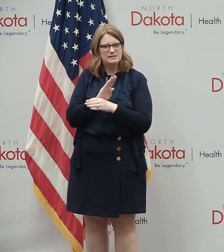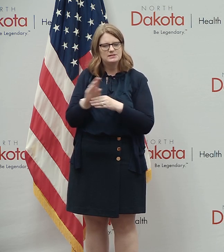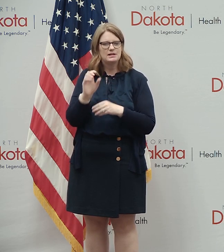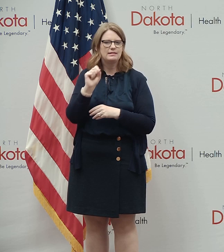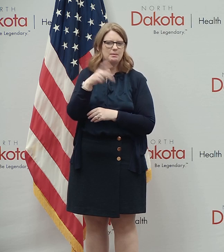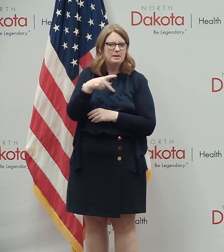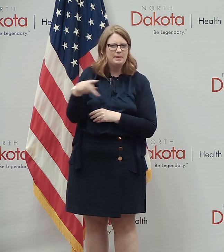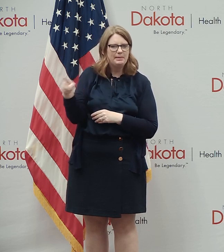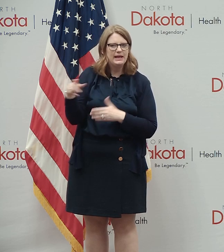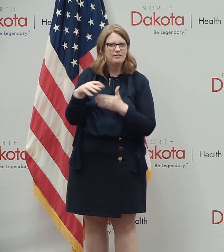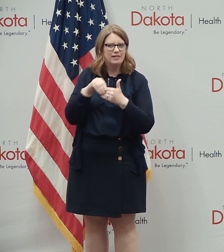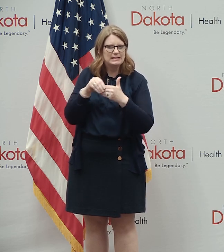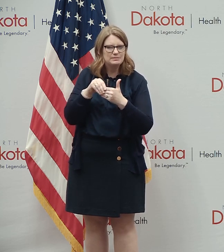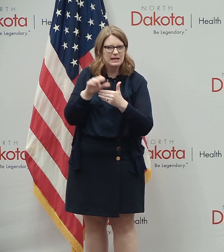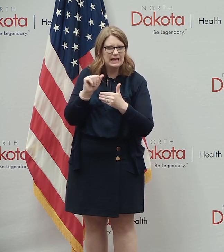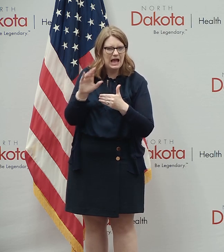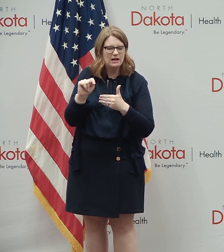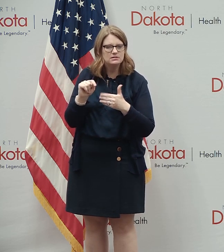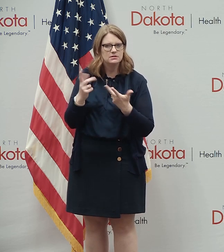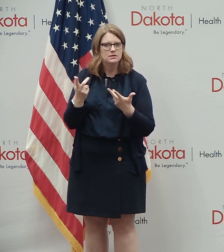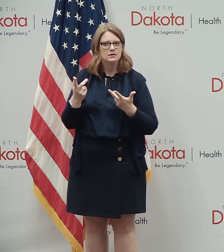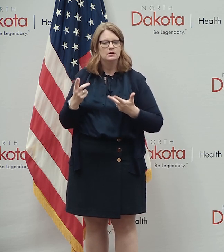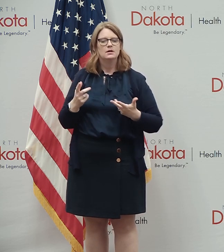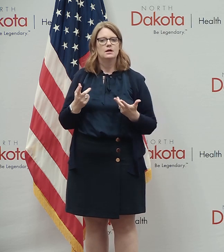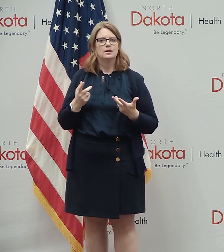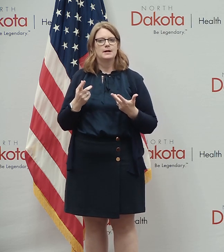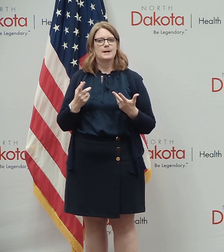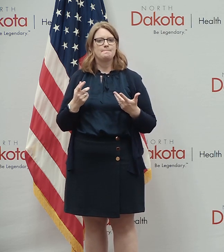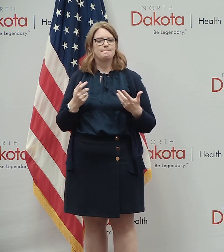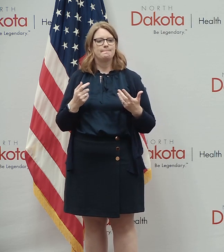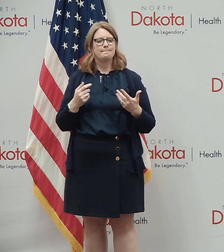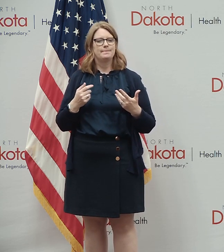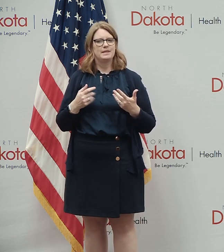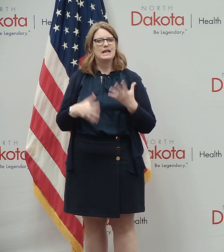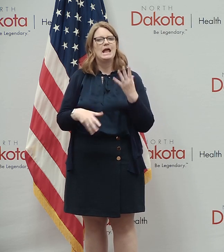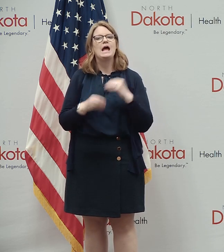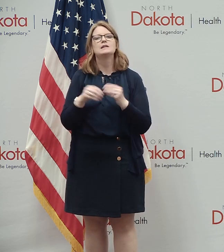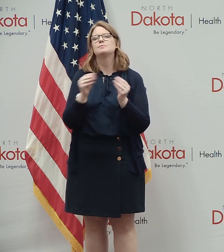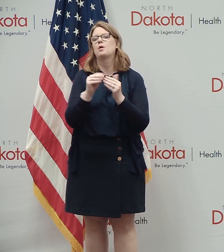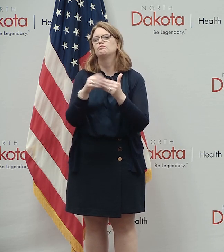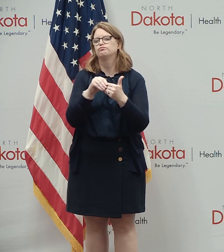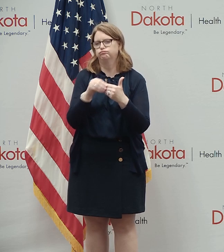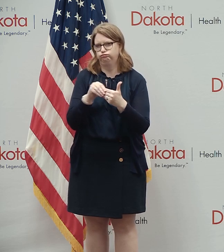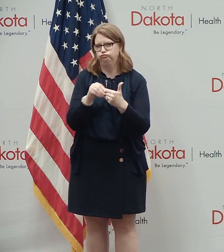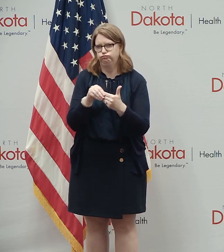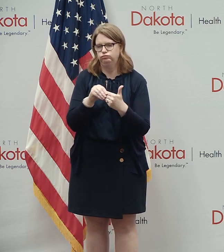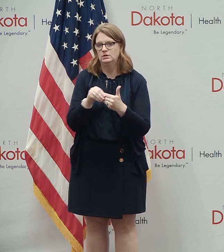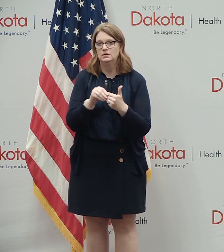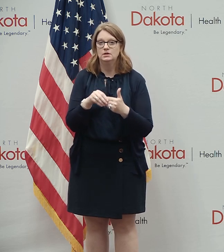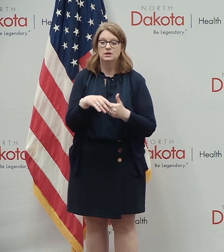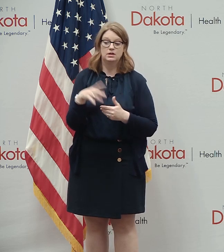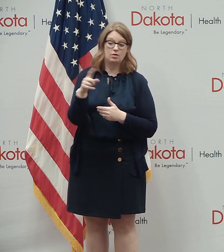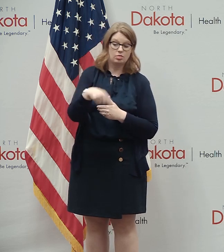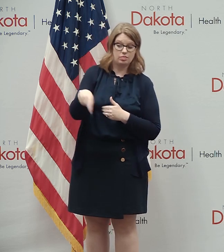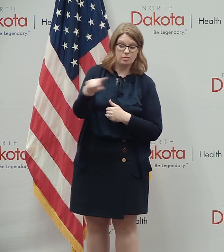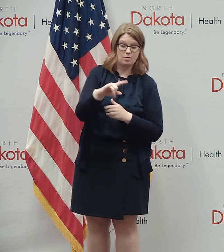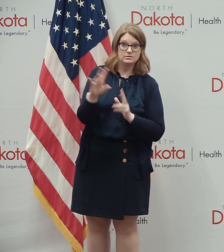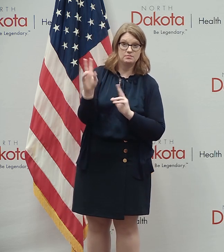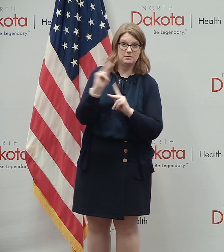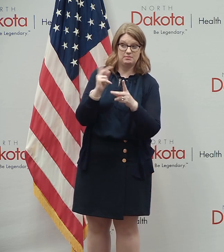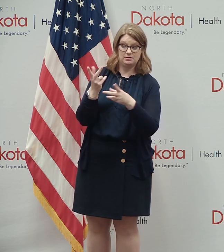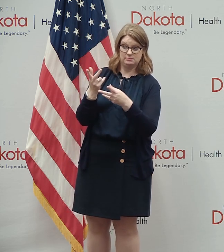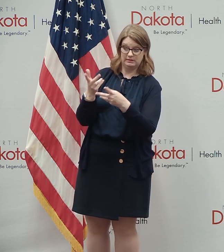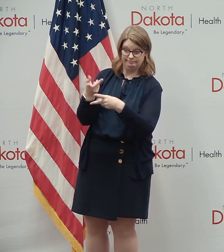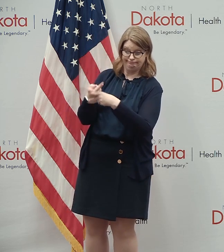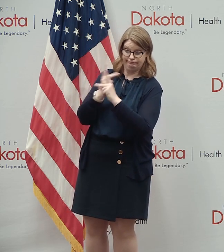Ppp Flexibility Act adds flexibility to those people that had already taken